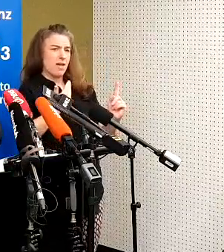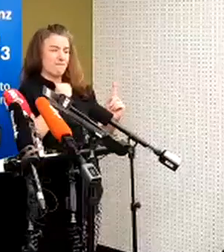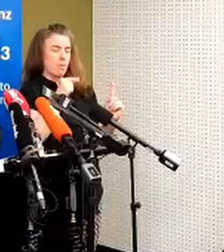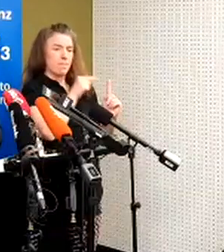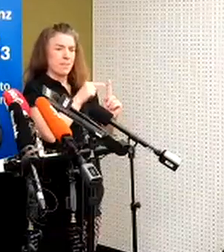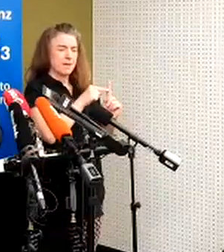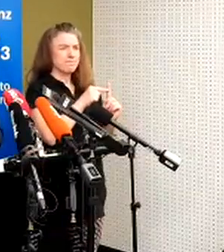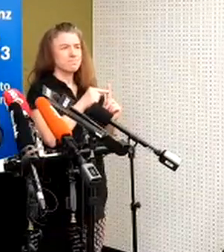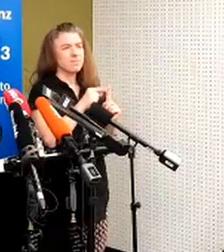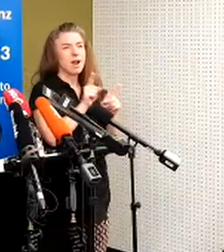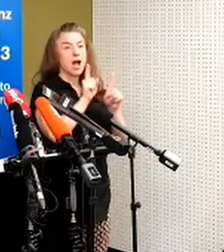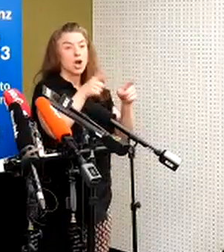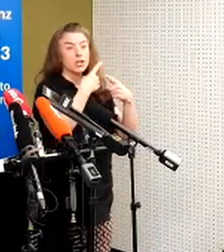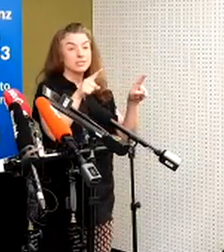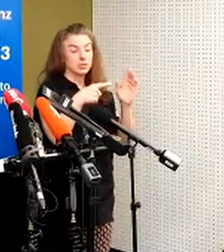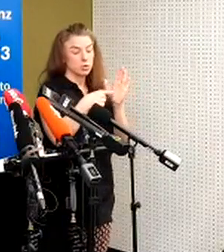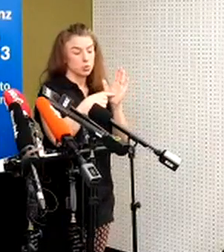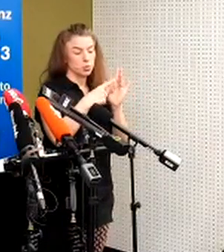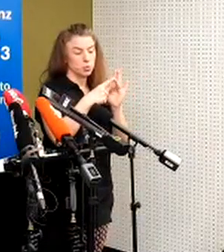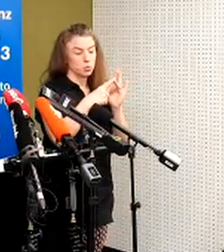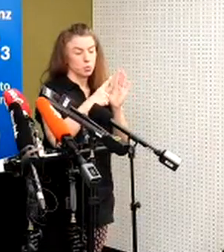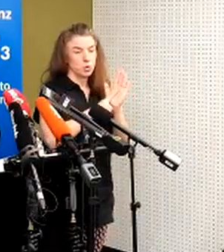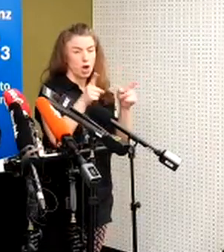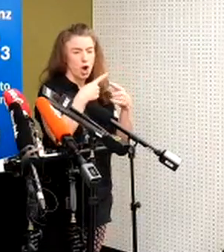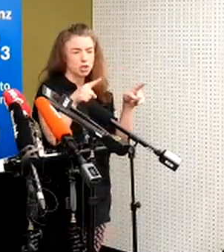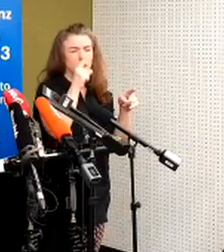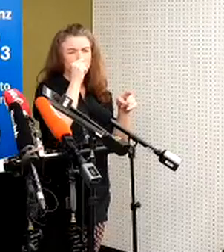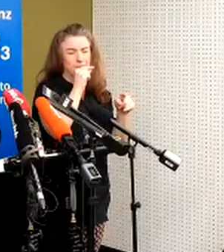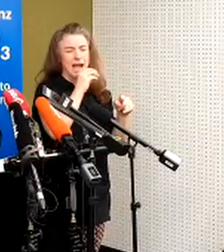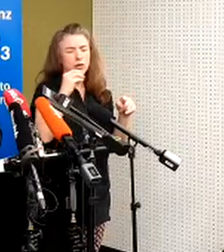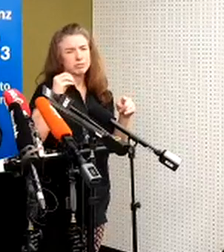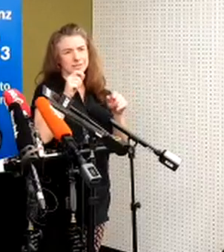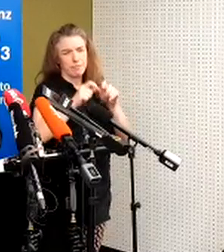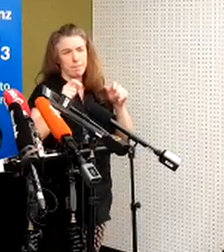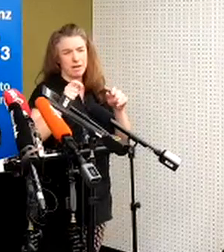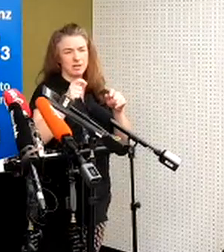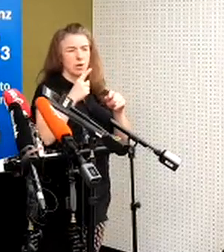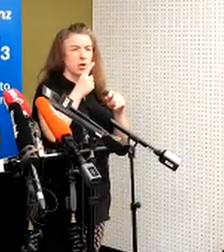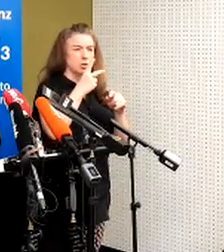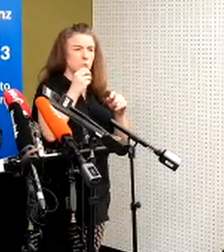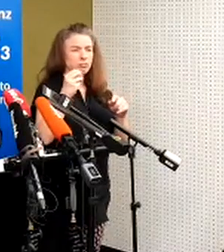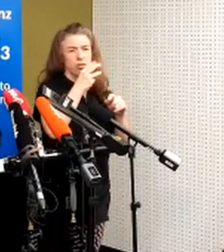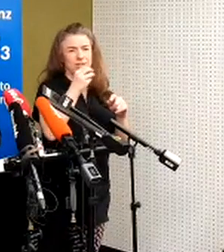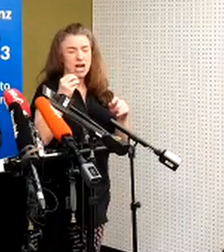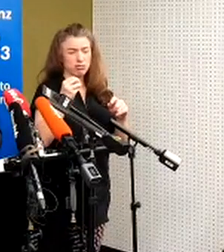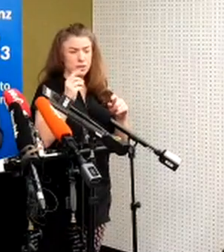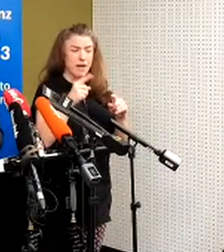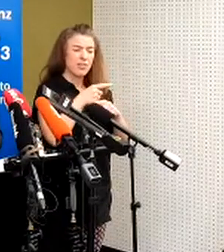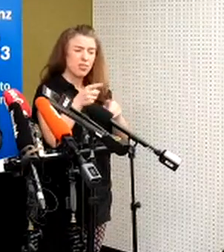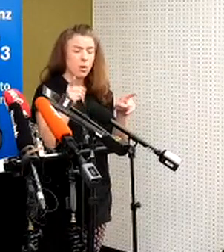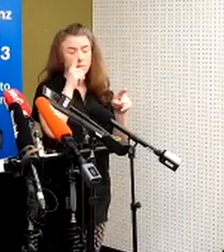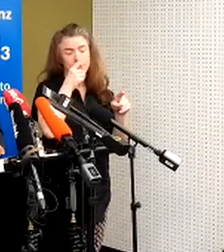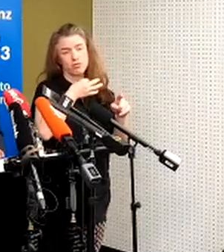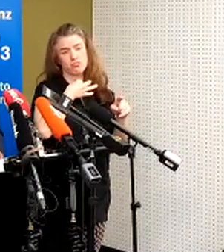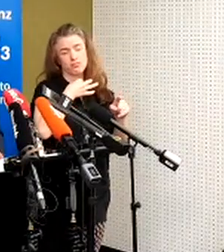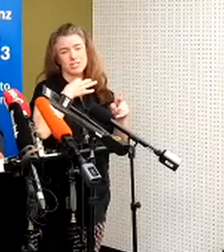example, the concert, the tour concert, that could be up in the hundreds, but again, they're at very low risk, and it's just being aware of the symptoms and knowing